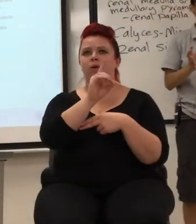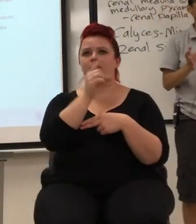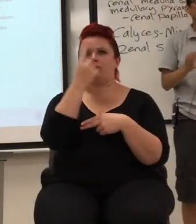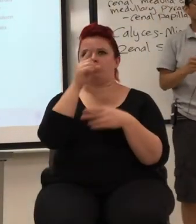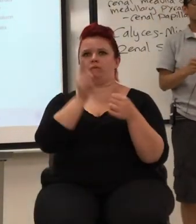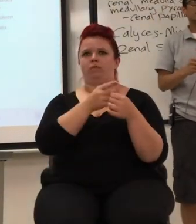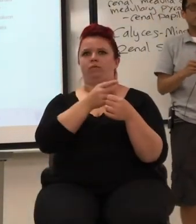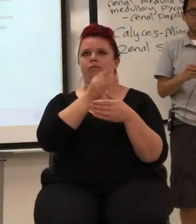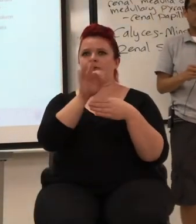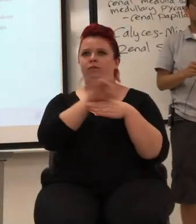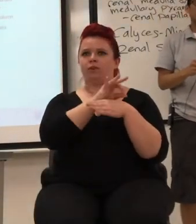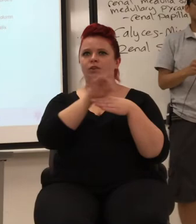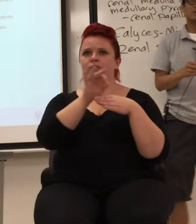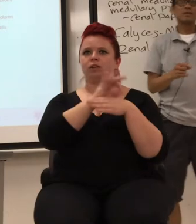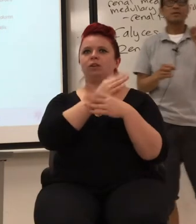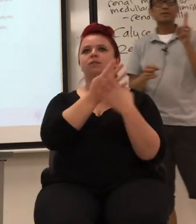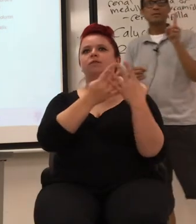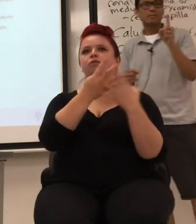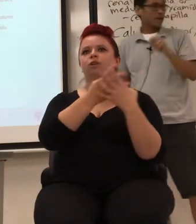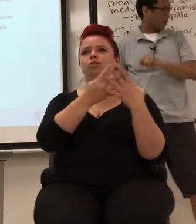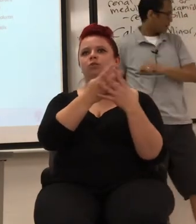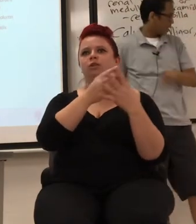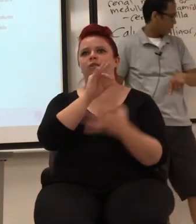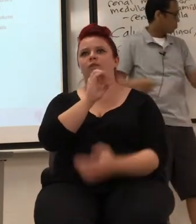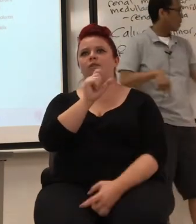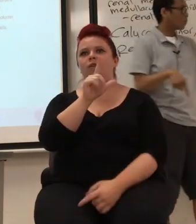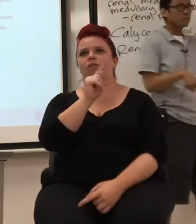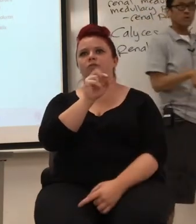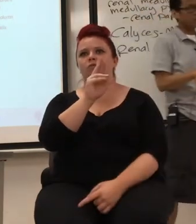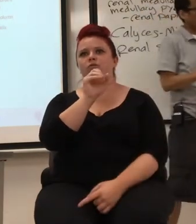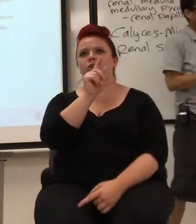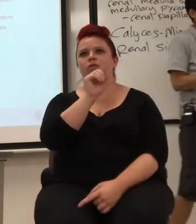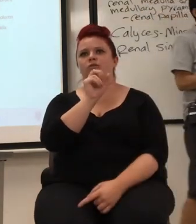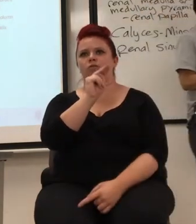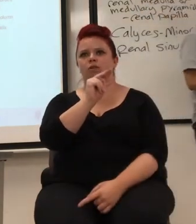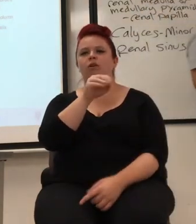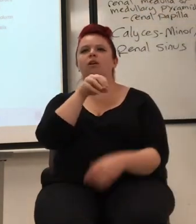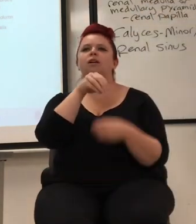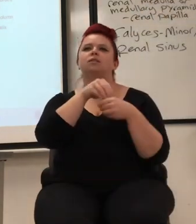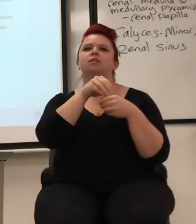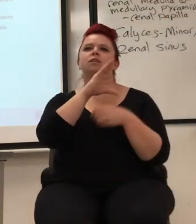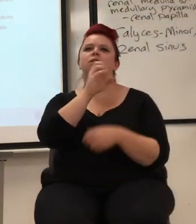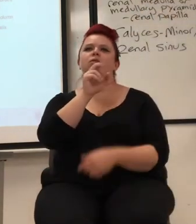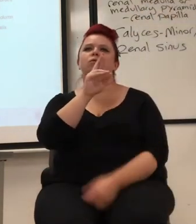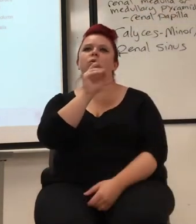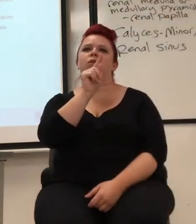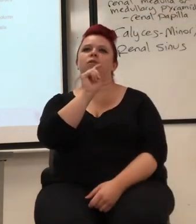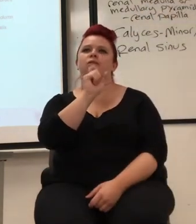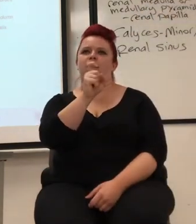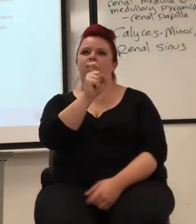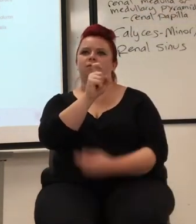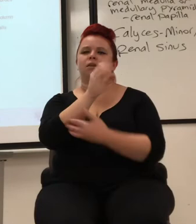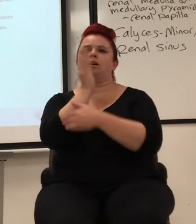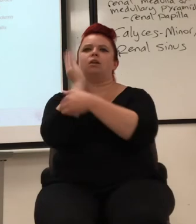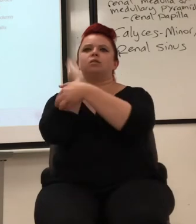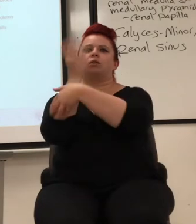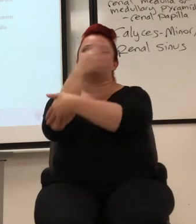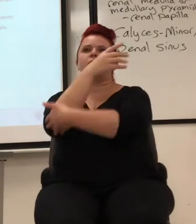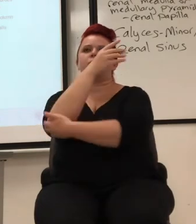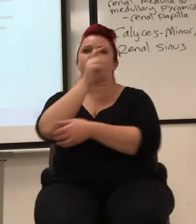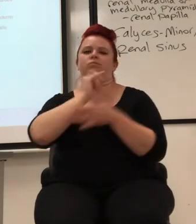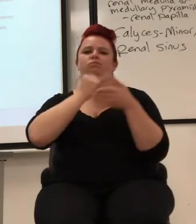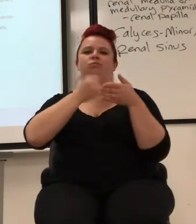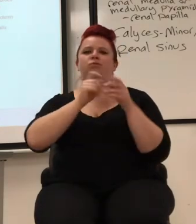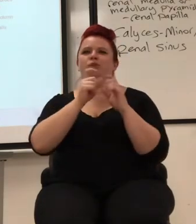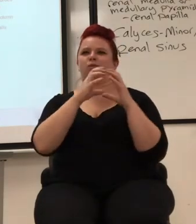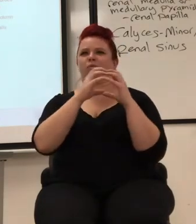function is filtration. Okay, and those are in the cortex. So I'll draw a little ball here.